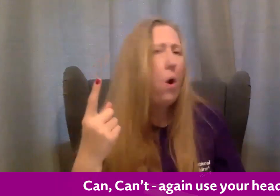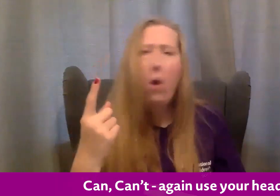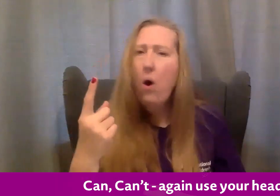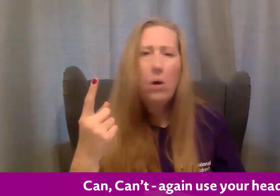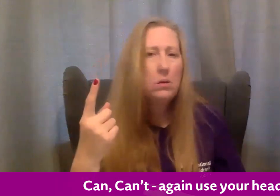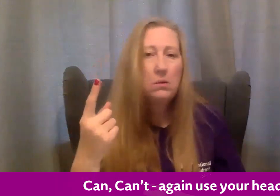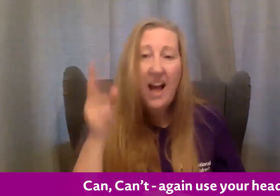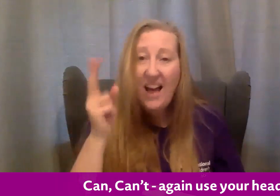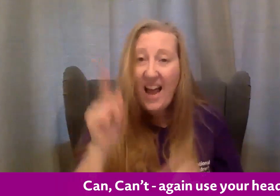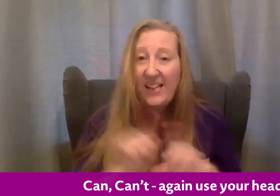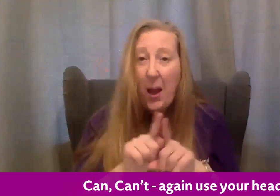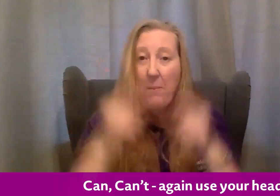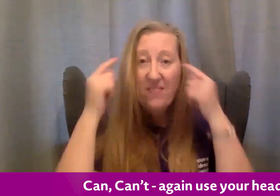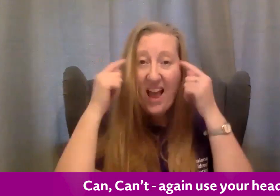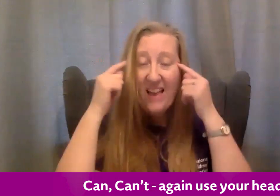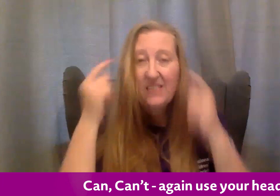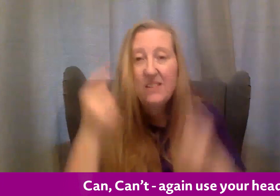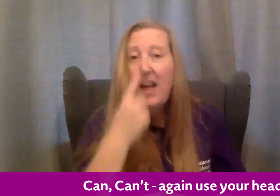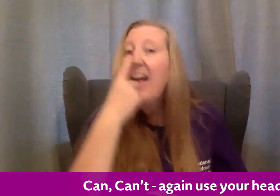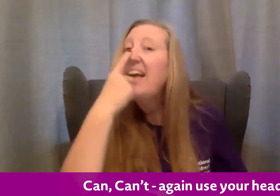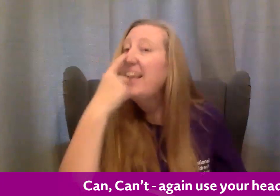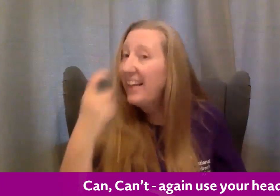Can. Can't. Can't. use your head.